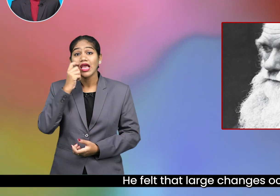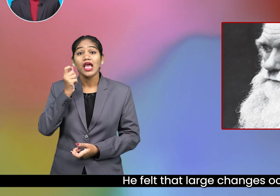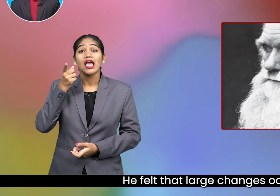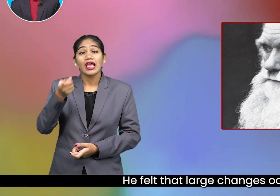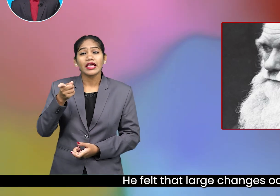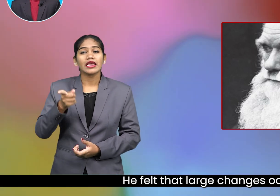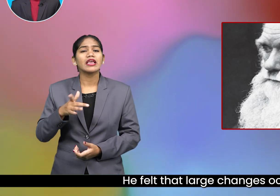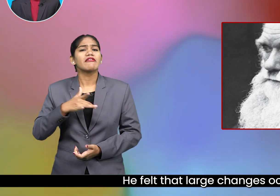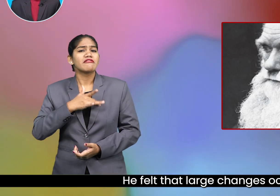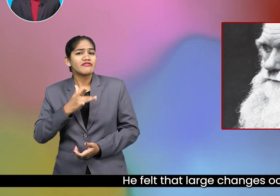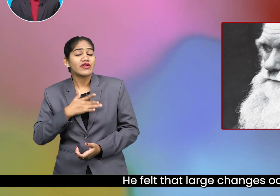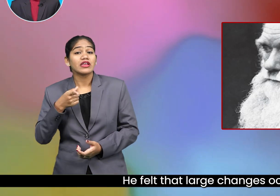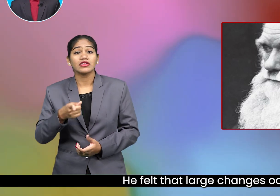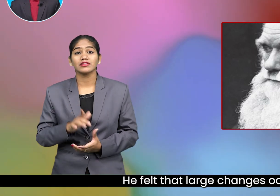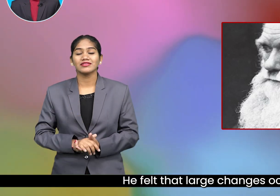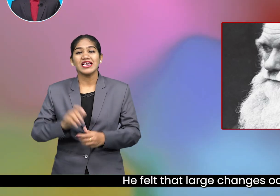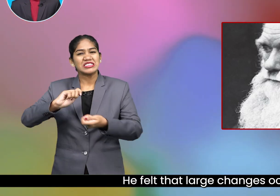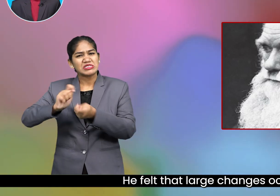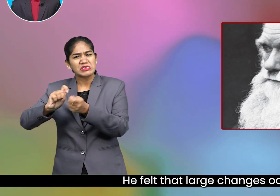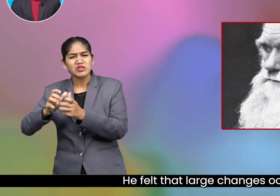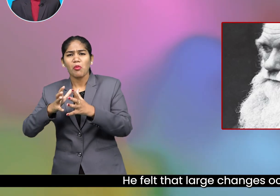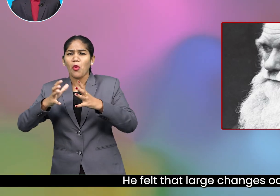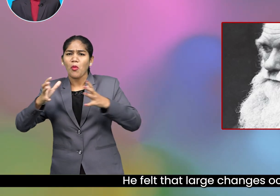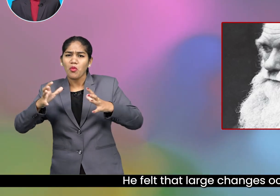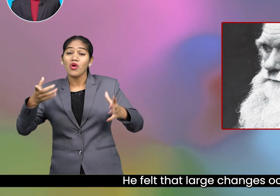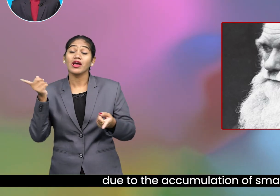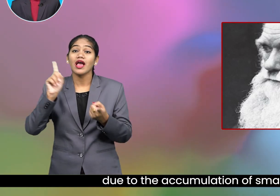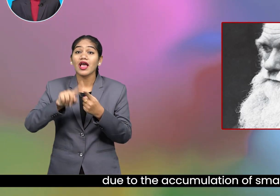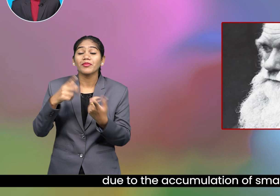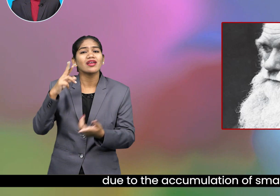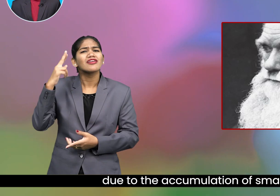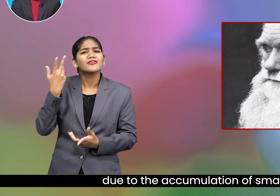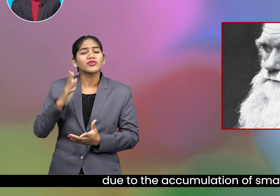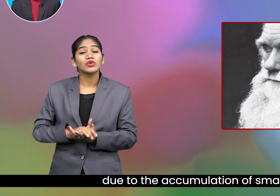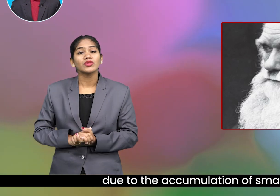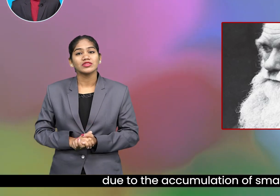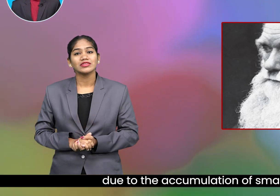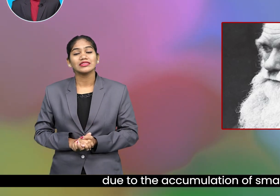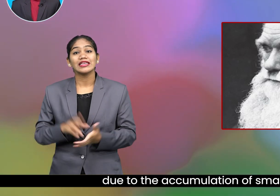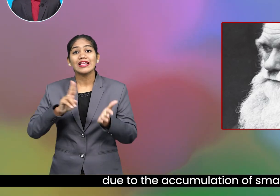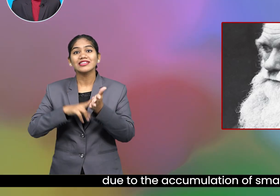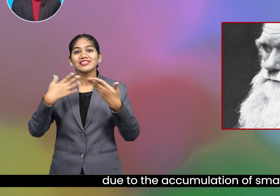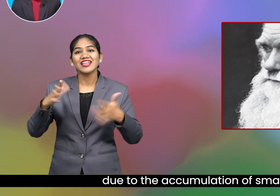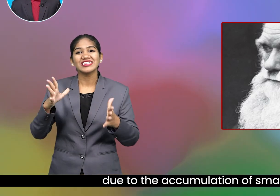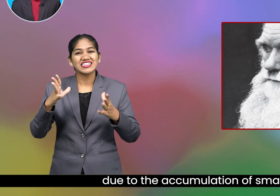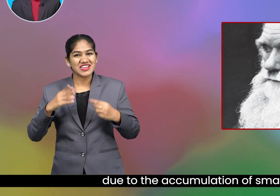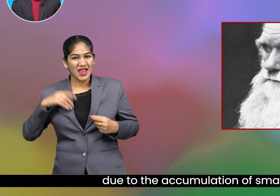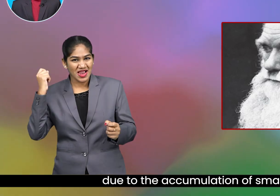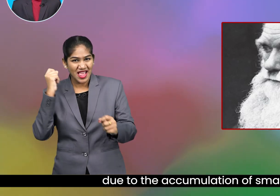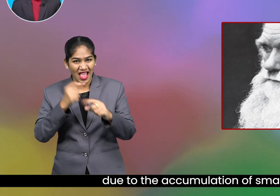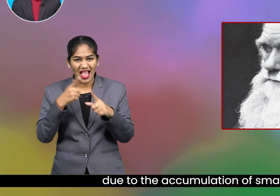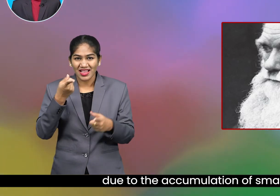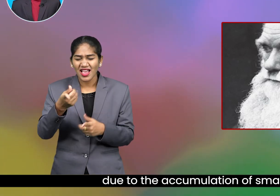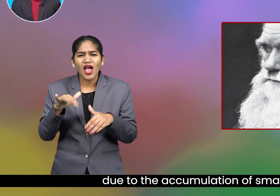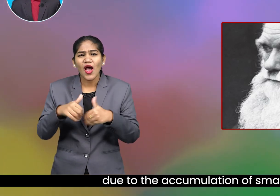He felt that large changes occurred due to the accumulation of small